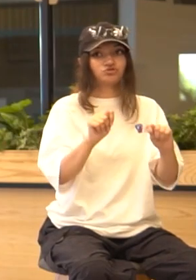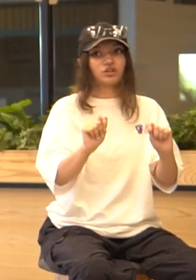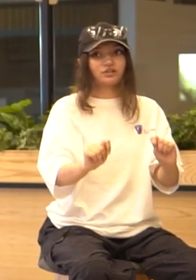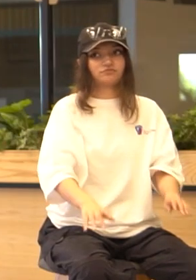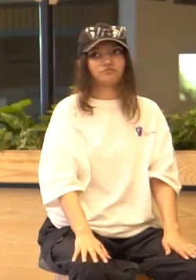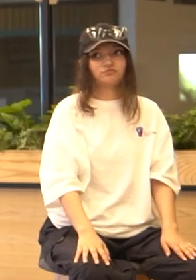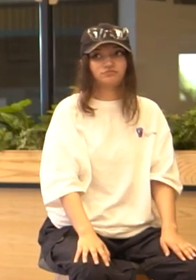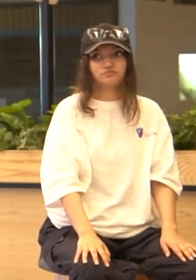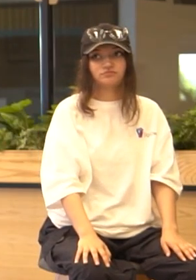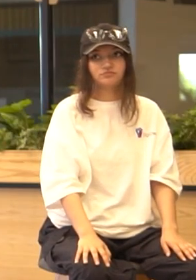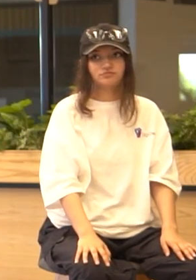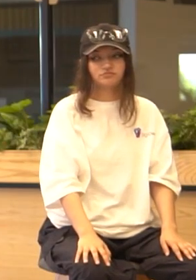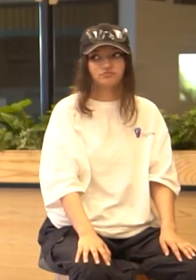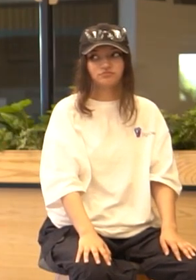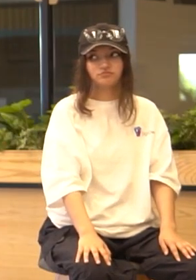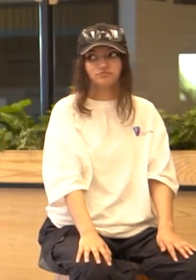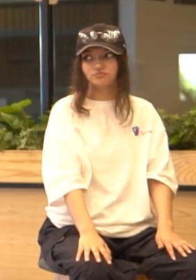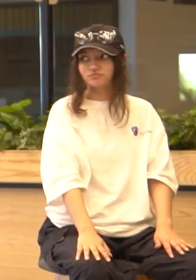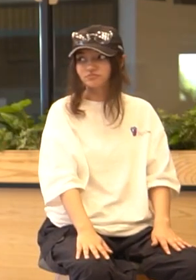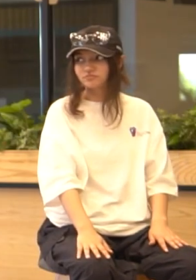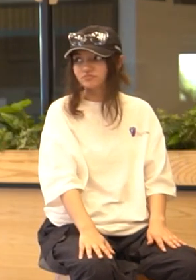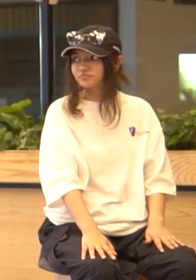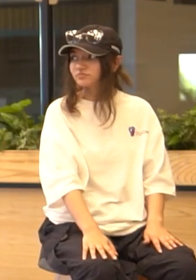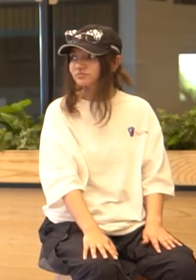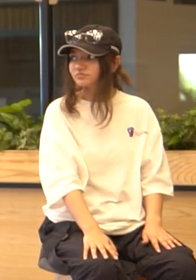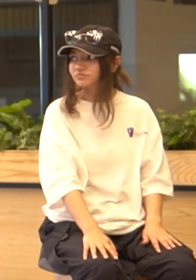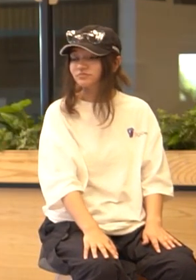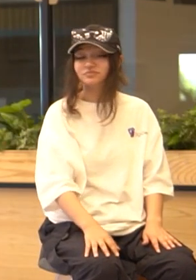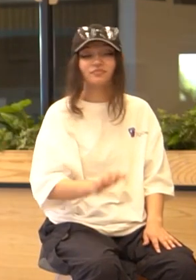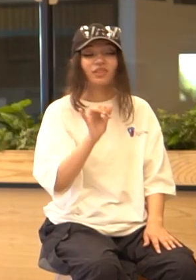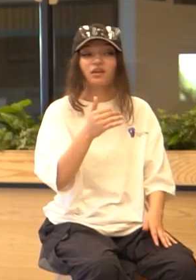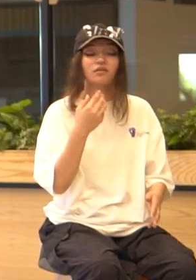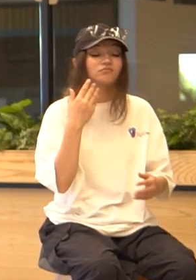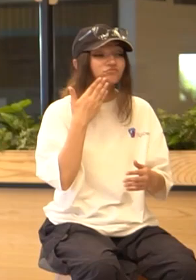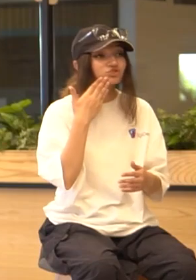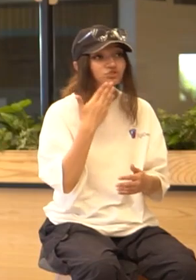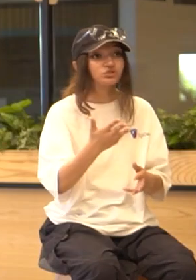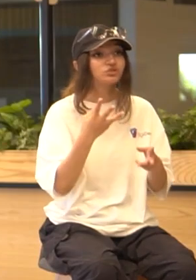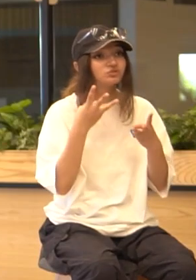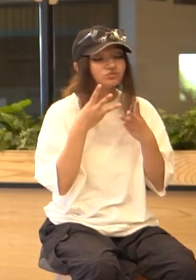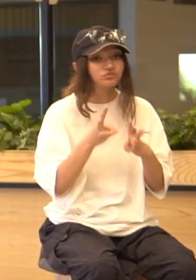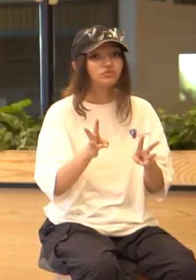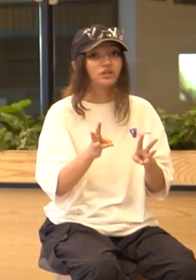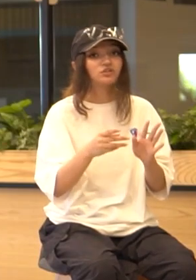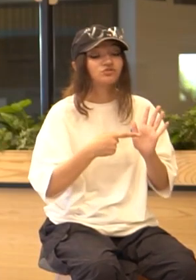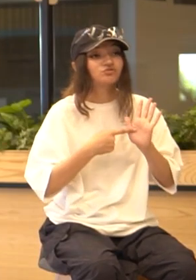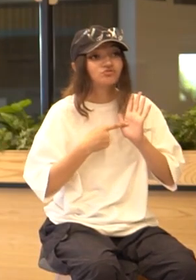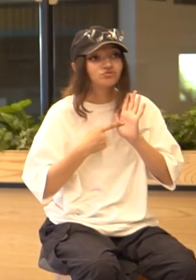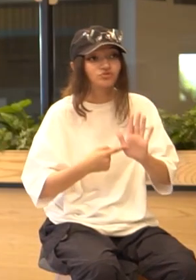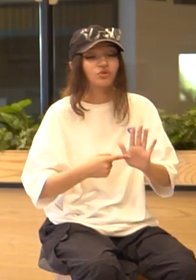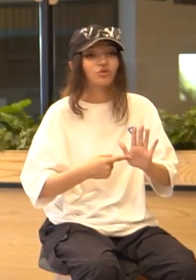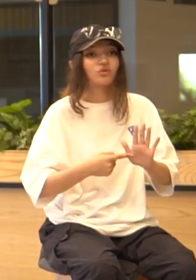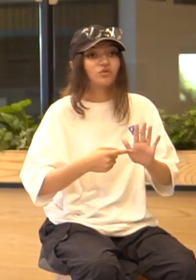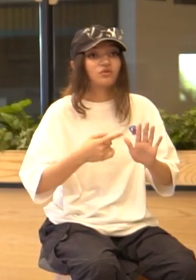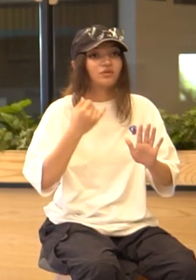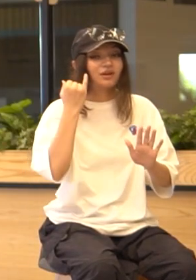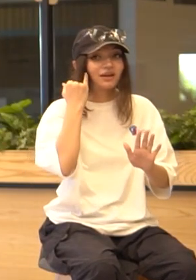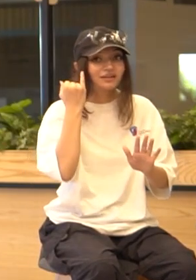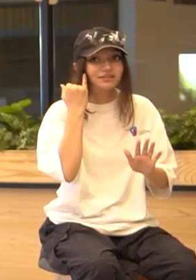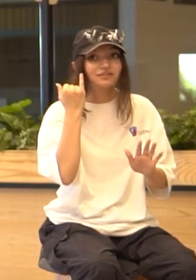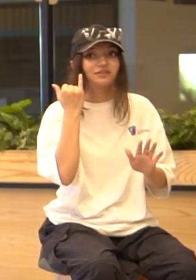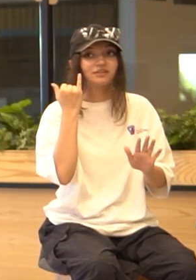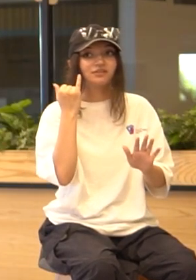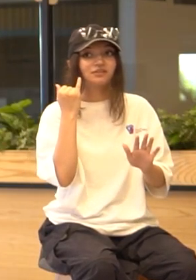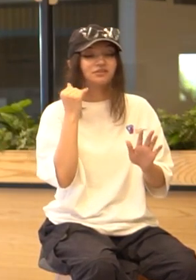to your regular journey, to your creative journey. It's a very good way to clear your headspace, to have that, to maintain that